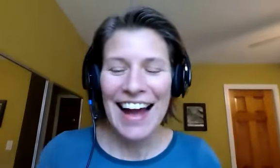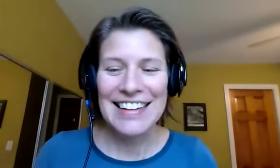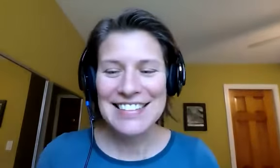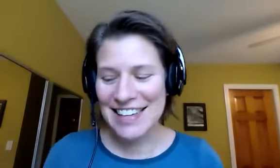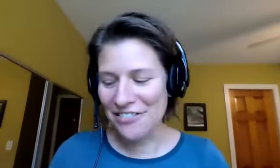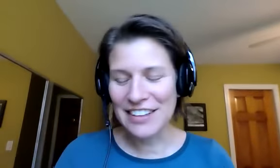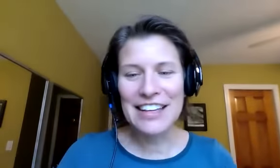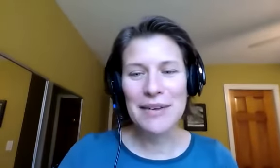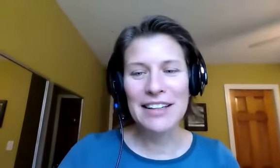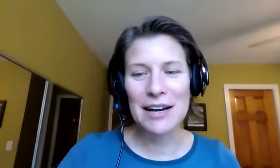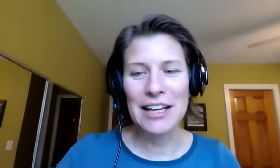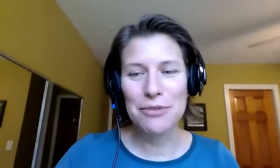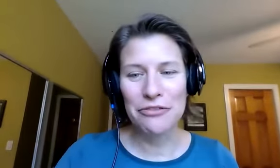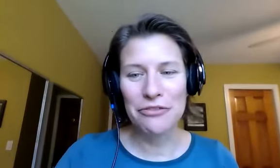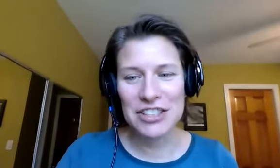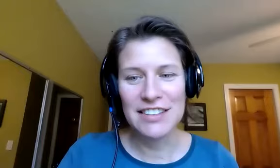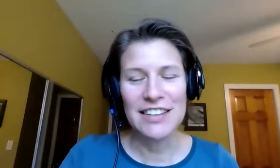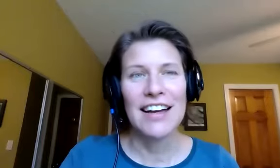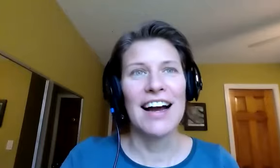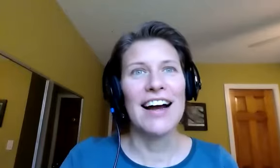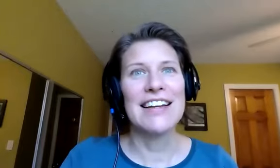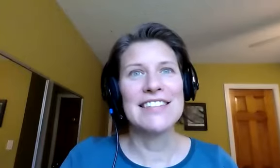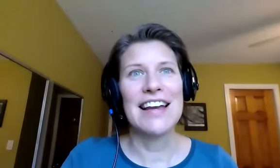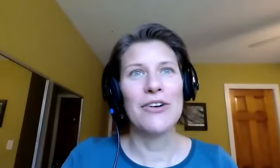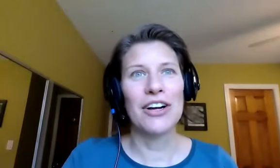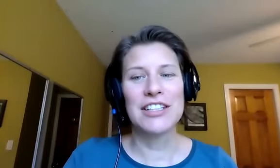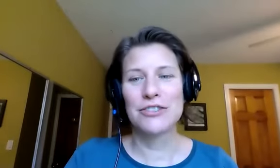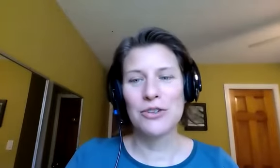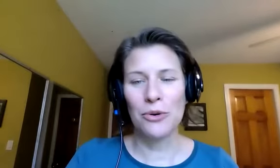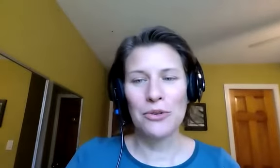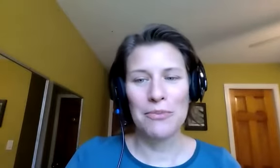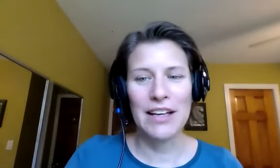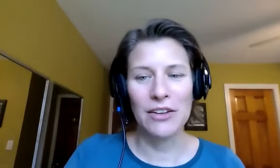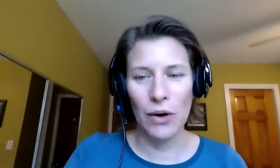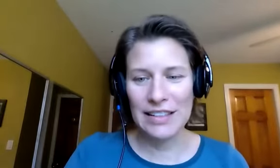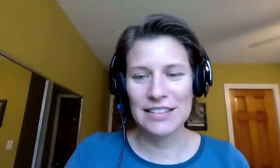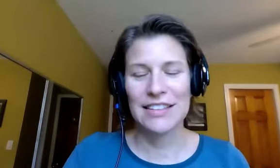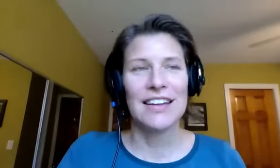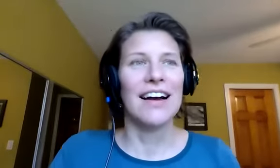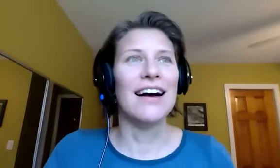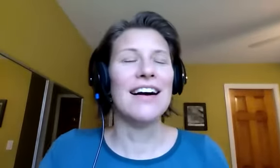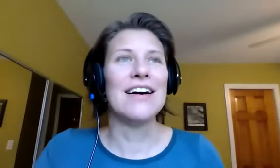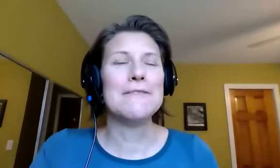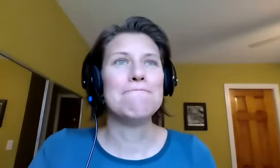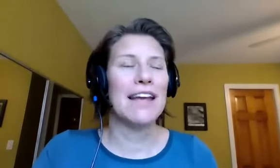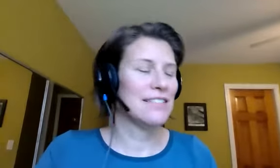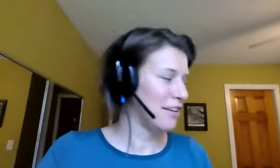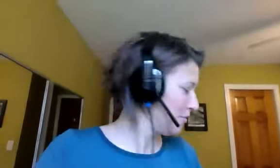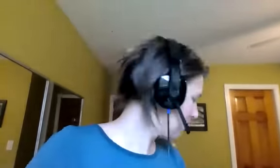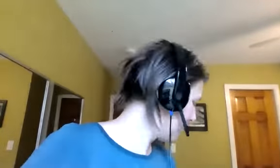It's definitely a male dominated profession. Uh, I say architecture is old, male and white. Um, and so, sorry,